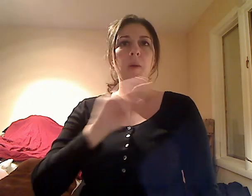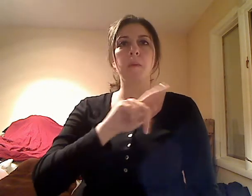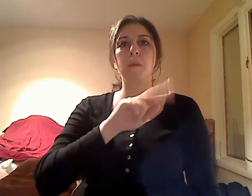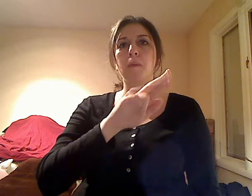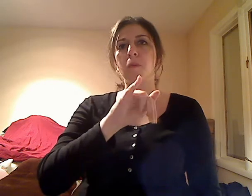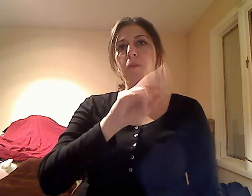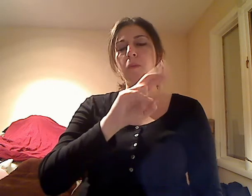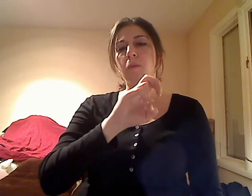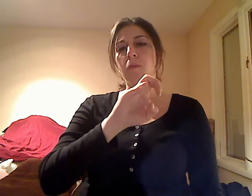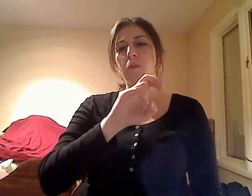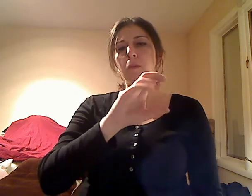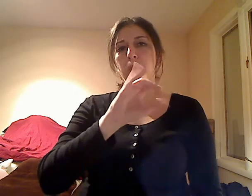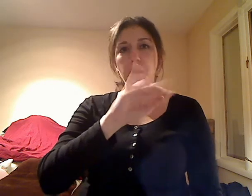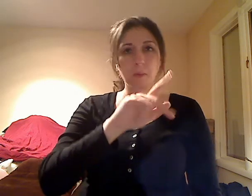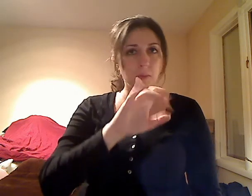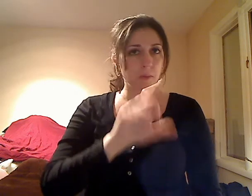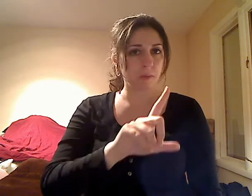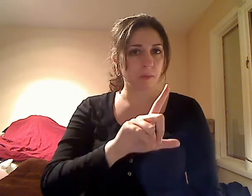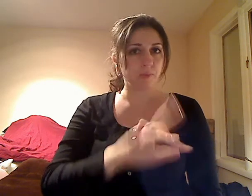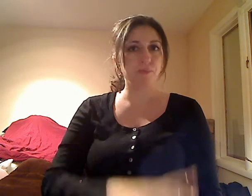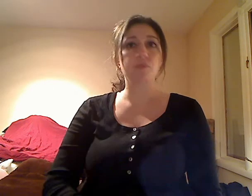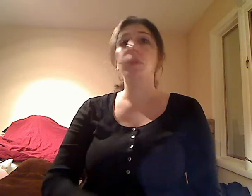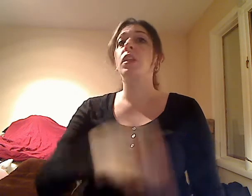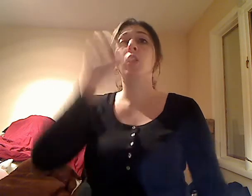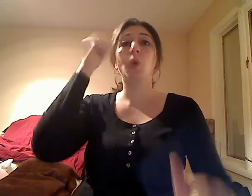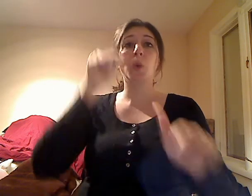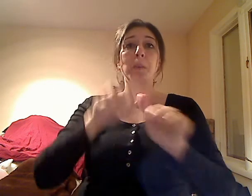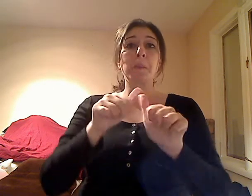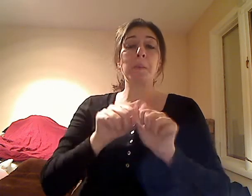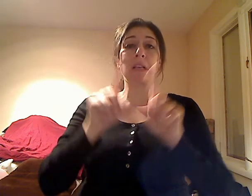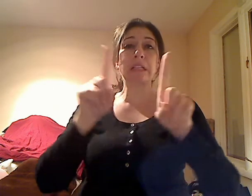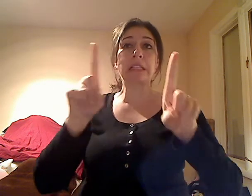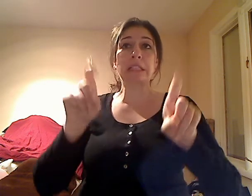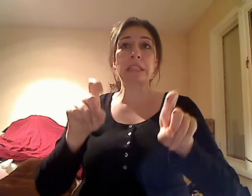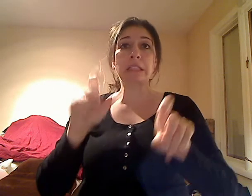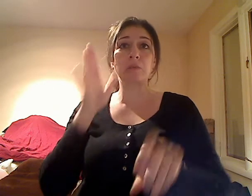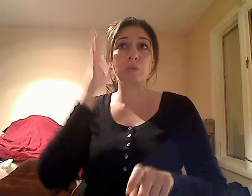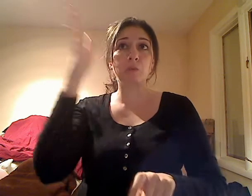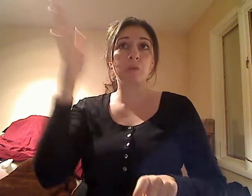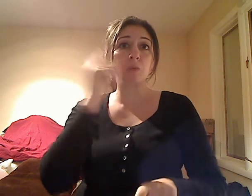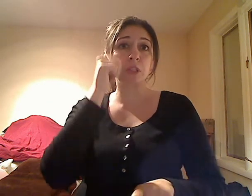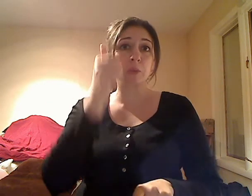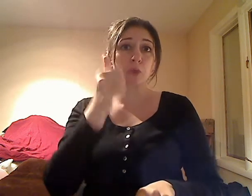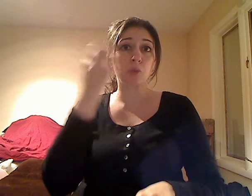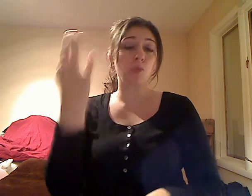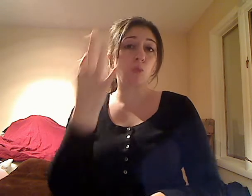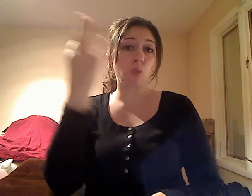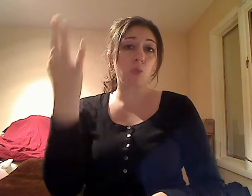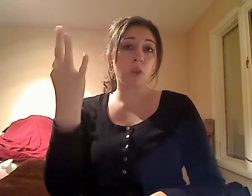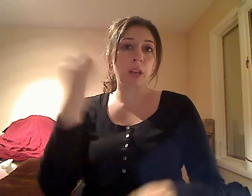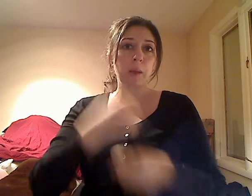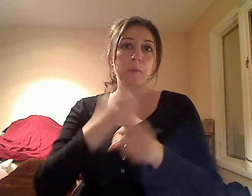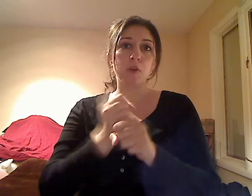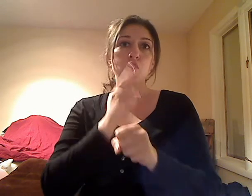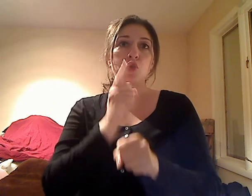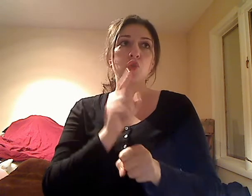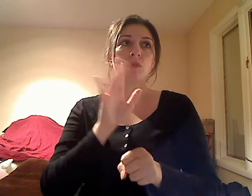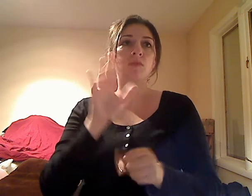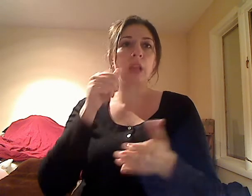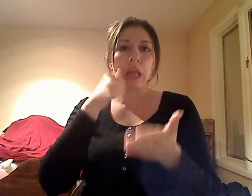going to guess what letter you're making. And also for your pre-test, I may not necessarily go in order of your